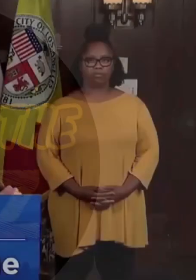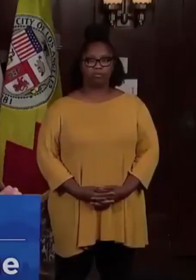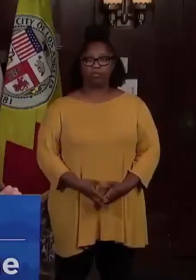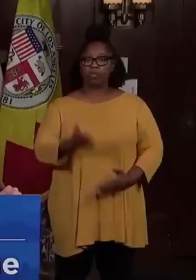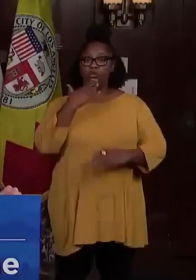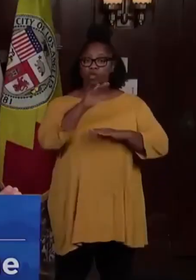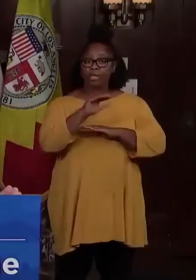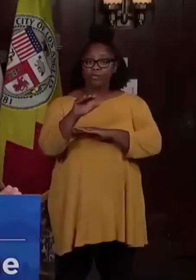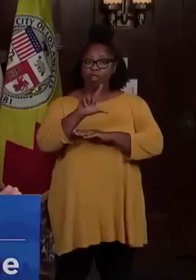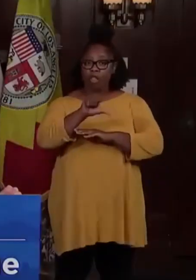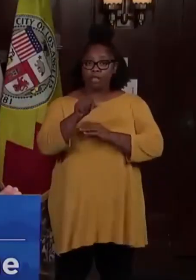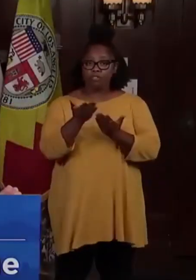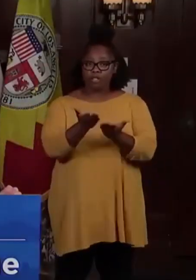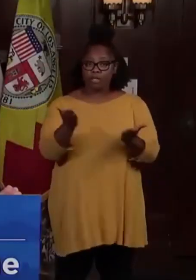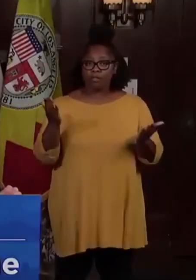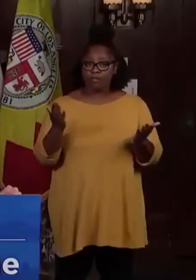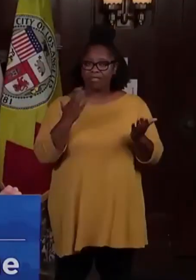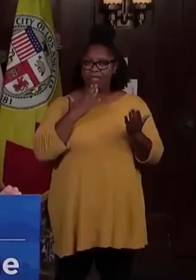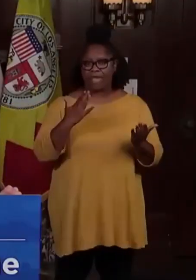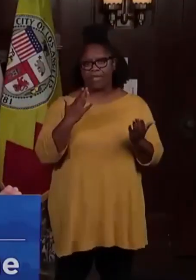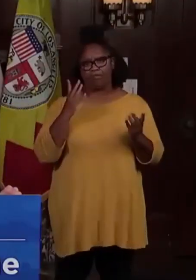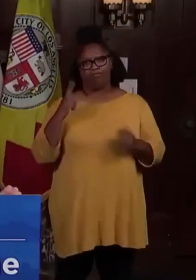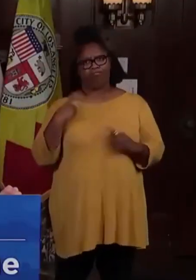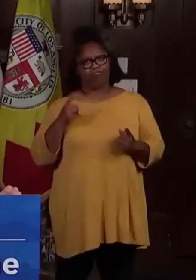Good evening, Los Angeles, and thank you.